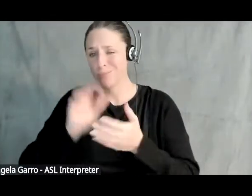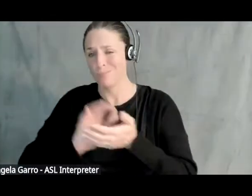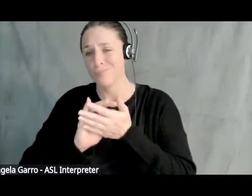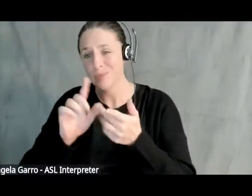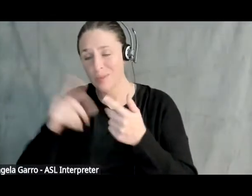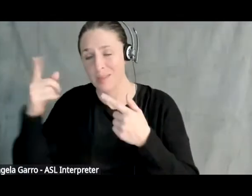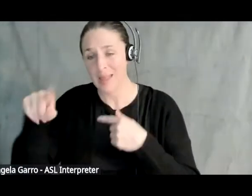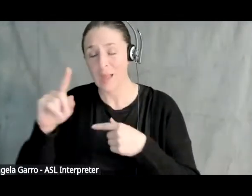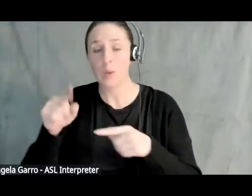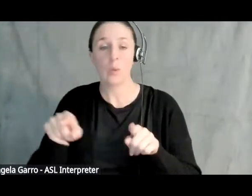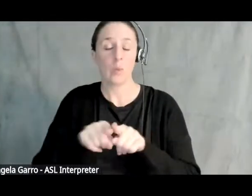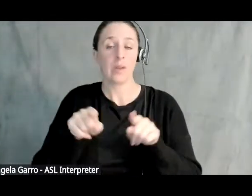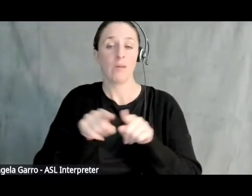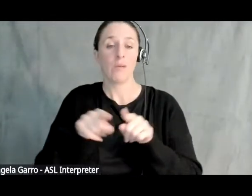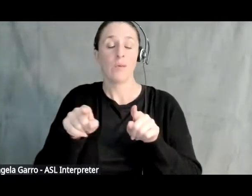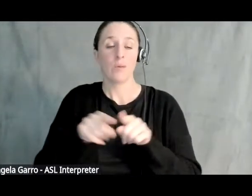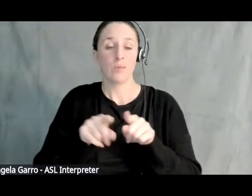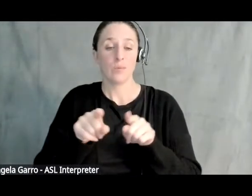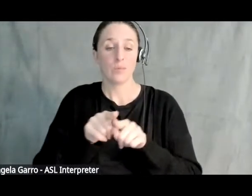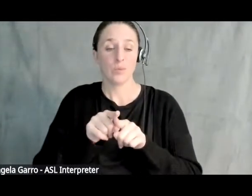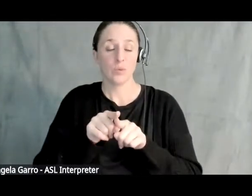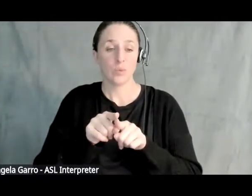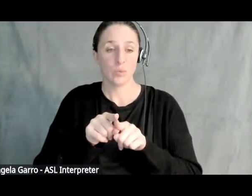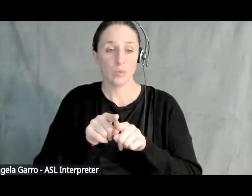And we have also,